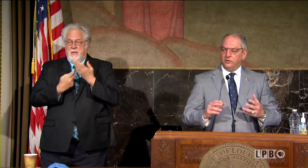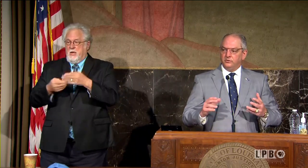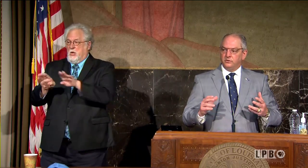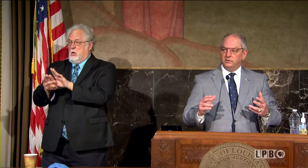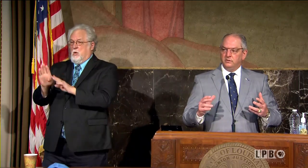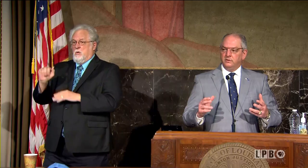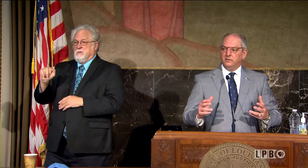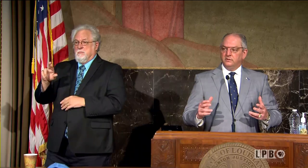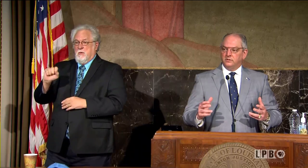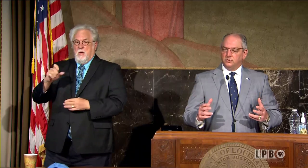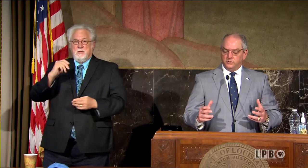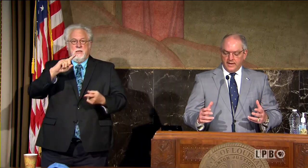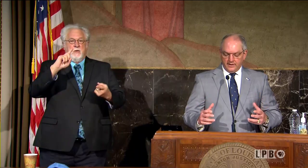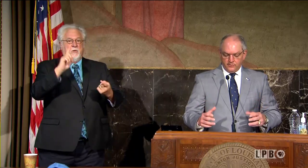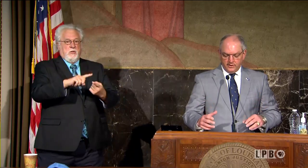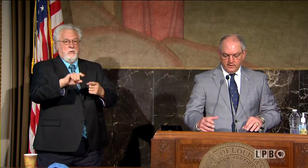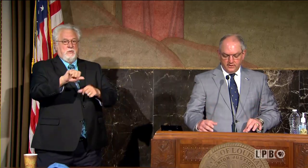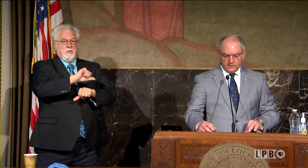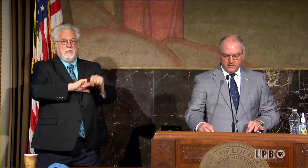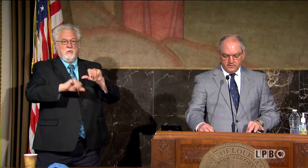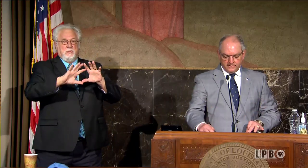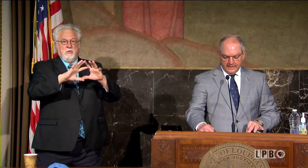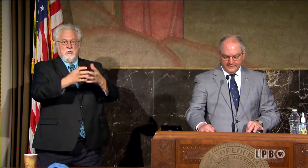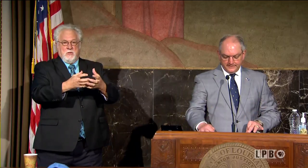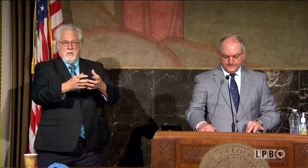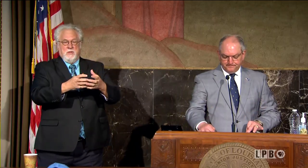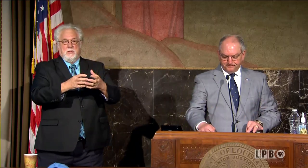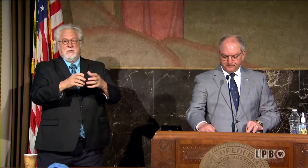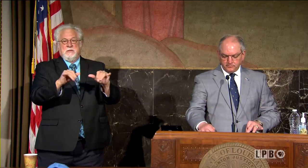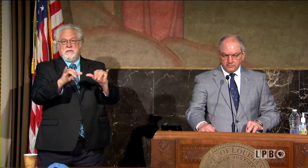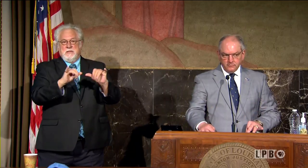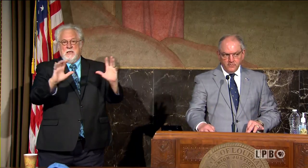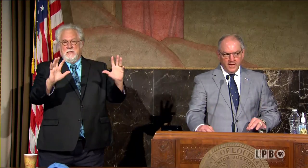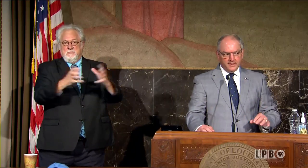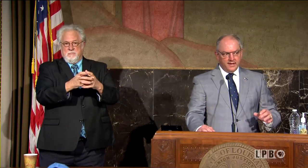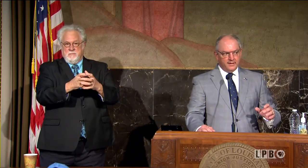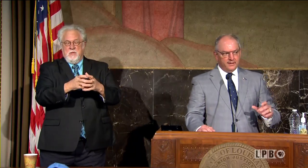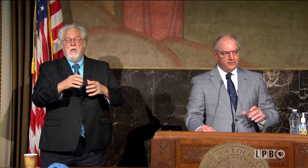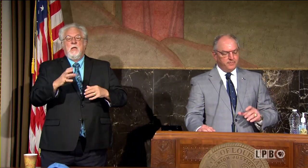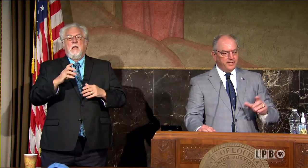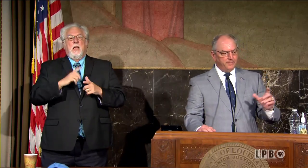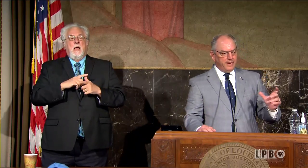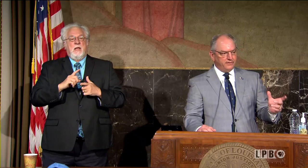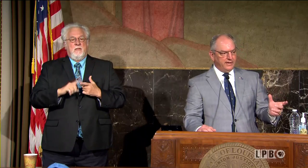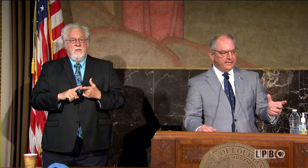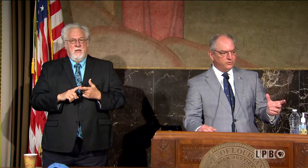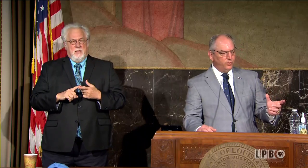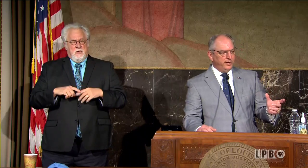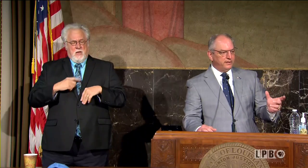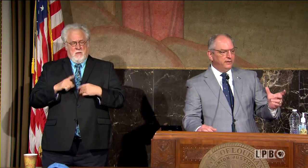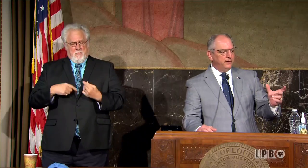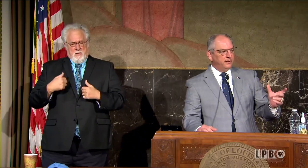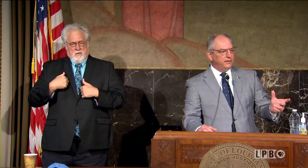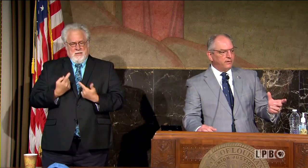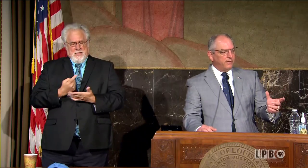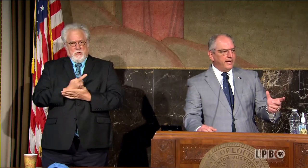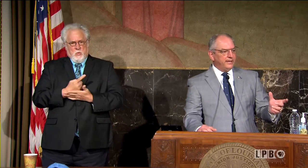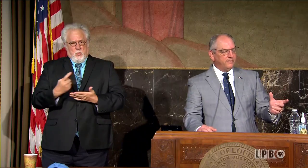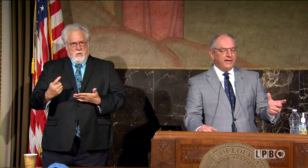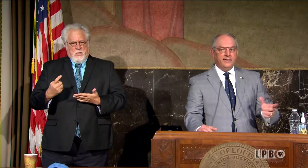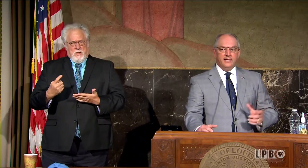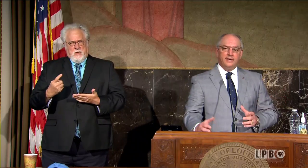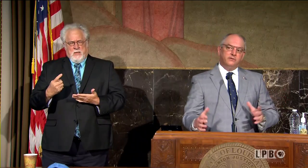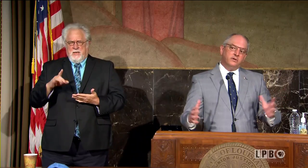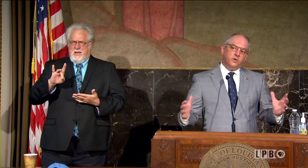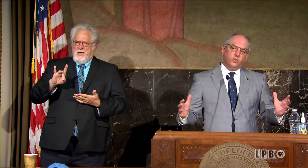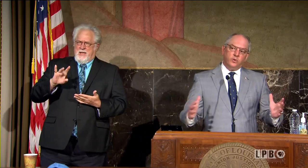and reduced social gathering sizes. And then it's been about the last week or 8